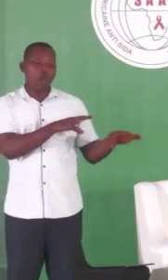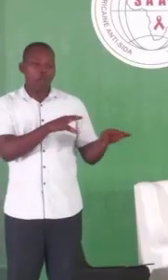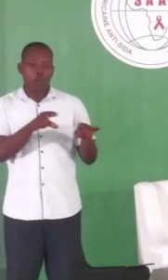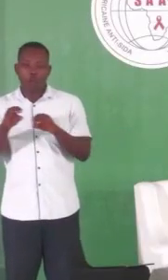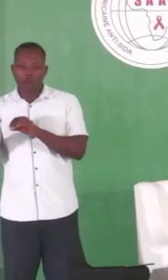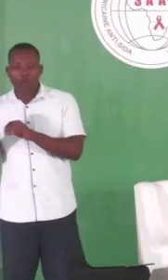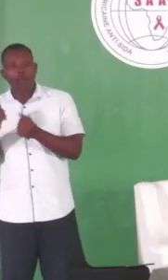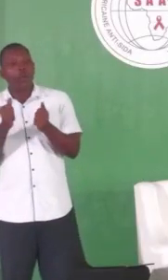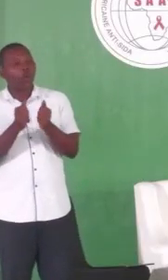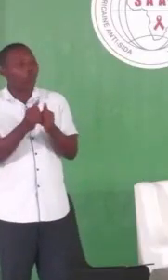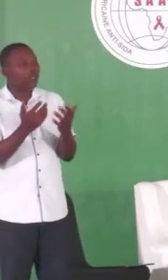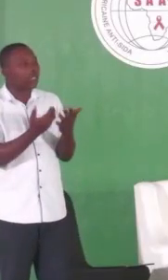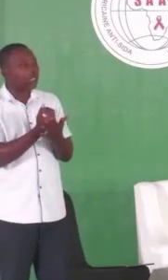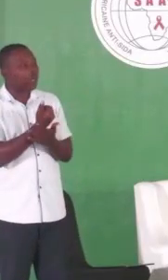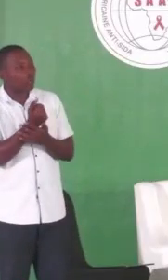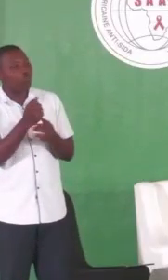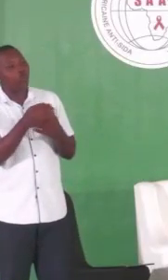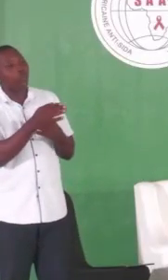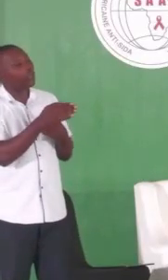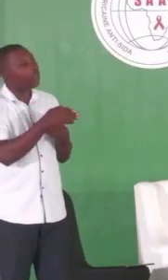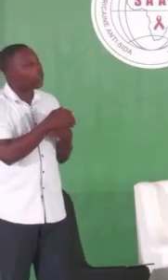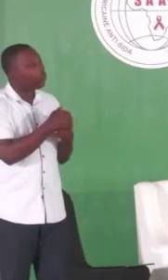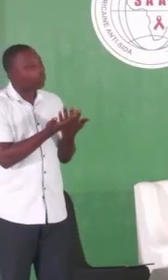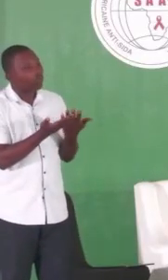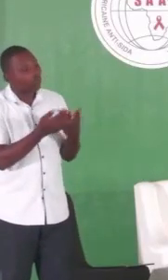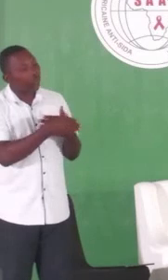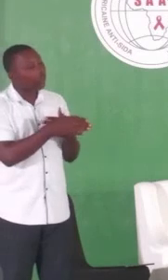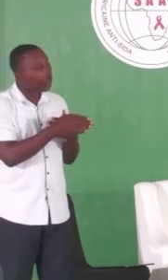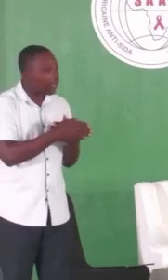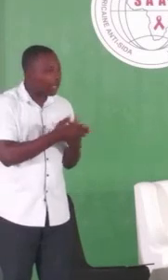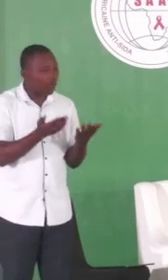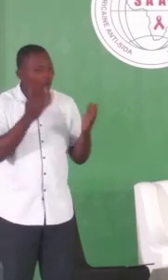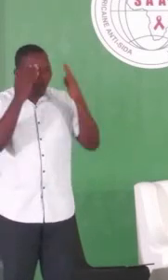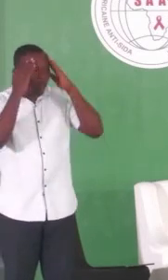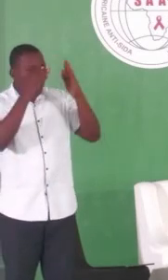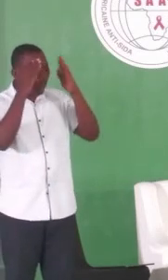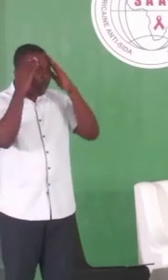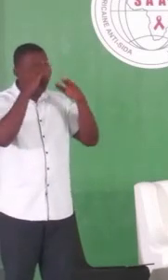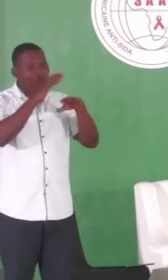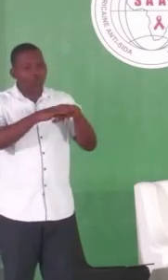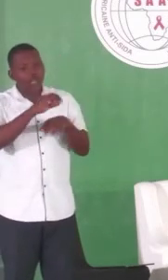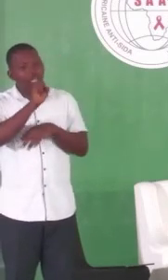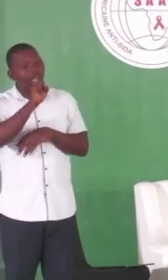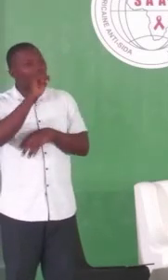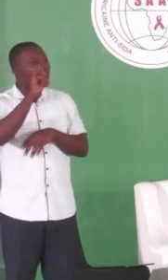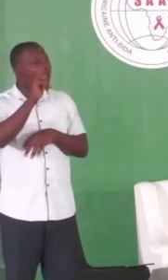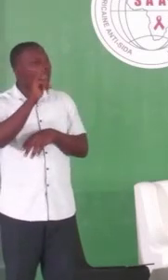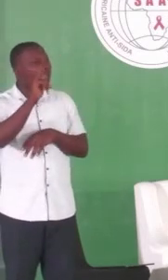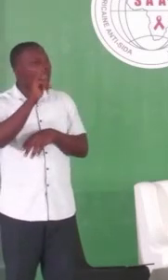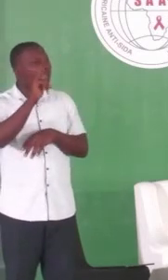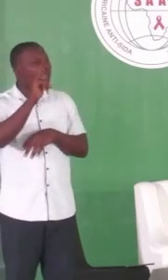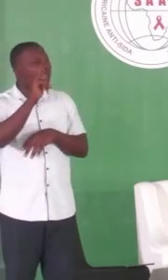new emphasis from Gates that is putting a lot of attention and focus on syphilis, thanks to some